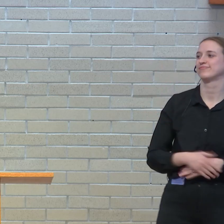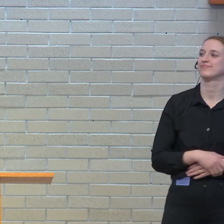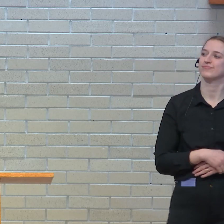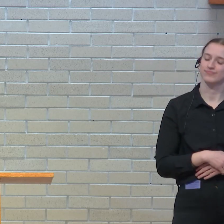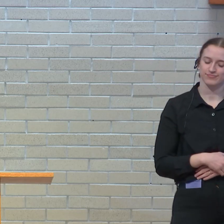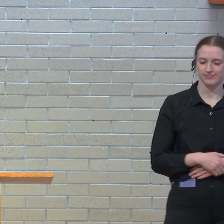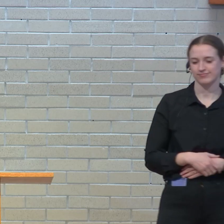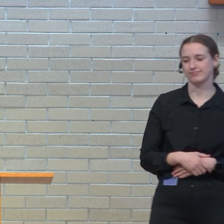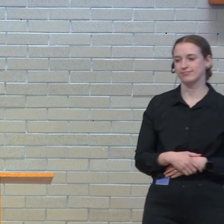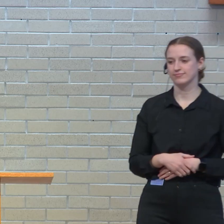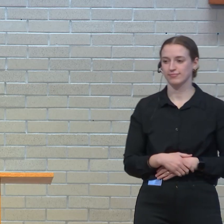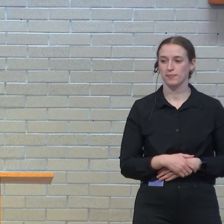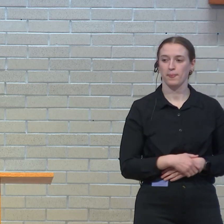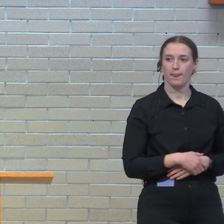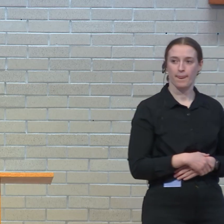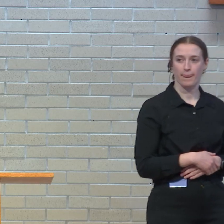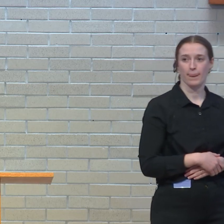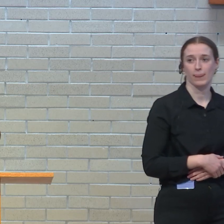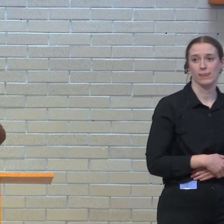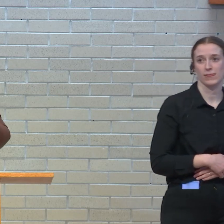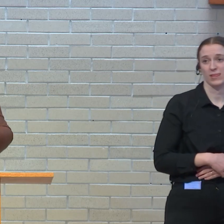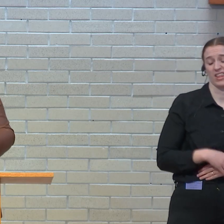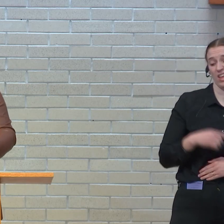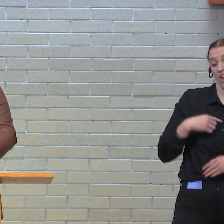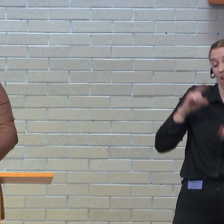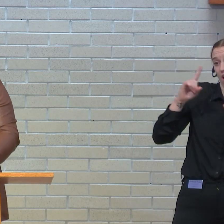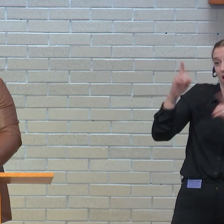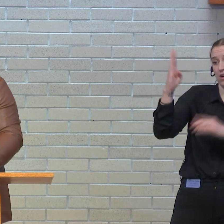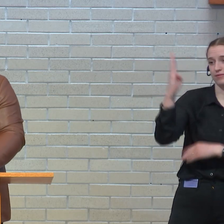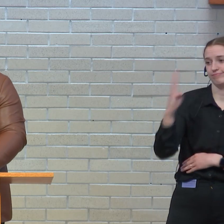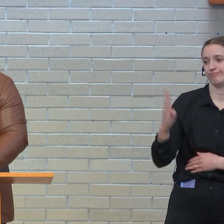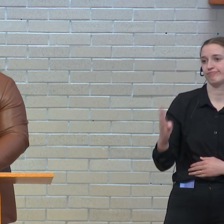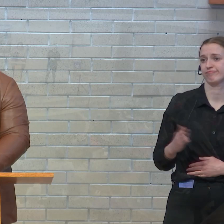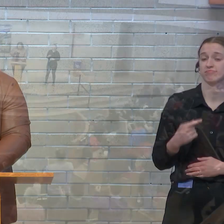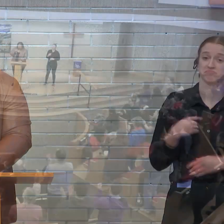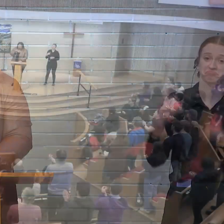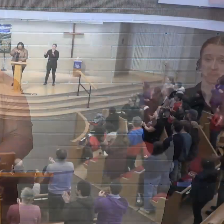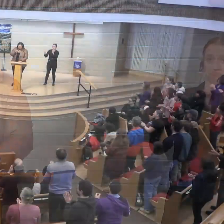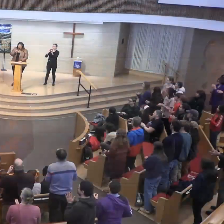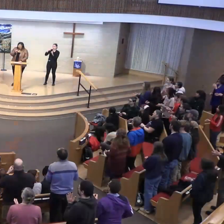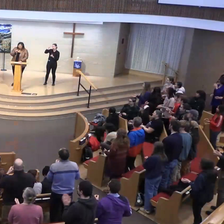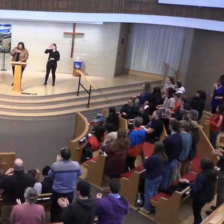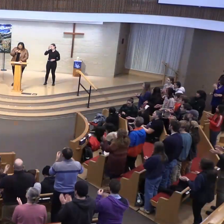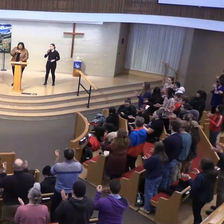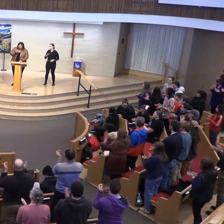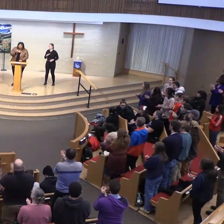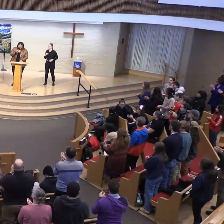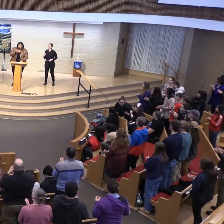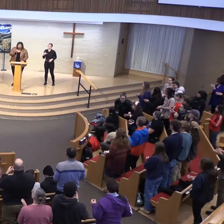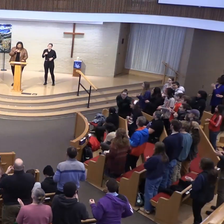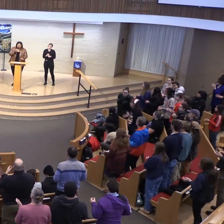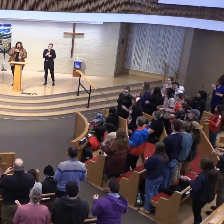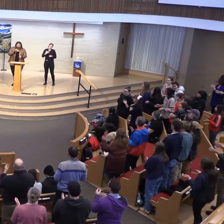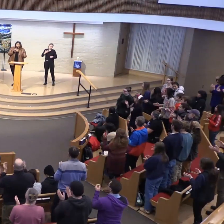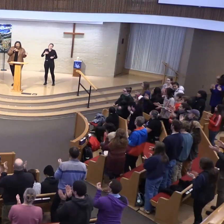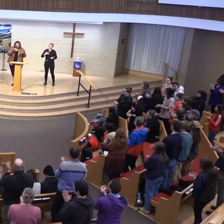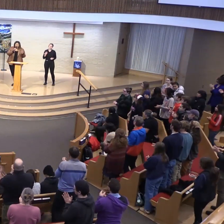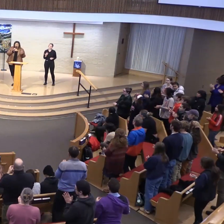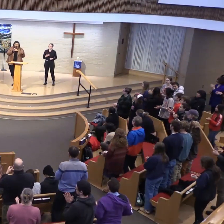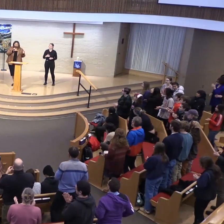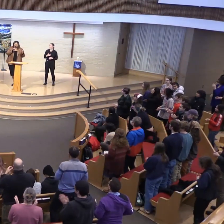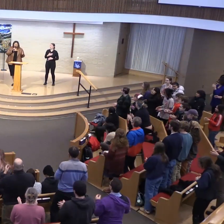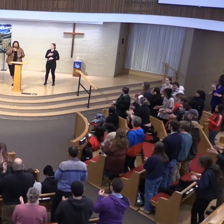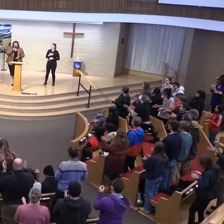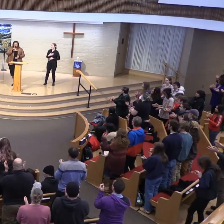Oh, yeah. Off in the back country of Brazil, I met a young brother that made me feel that I